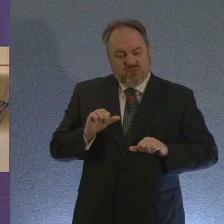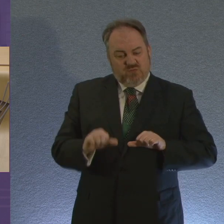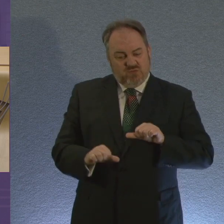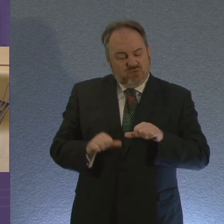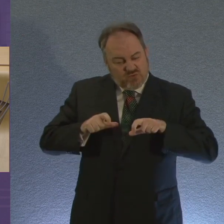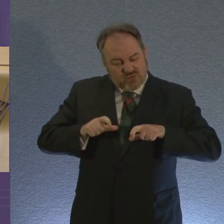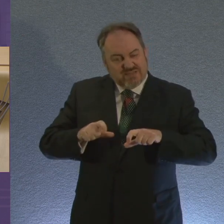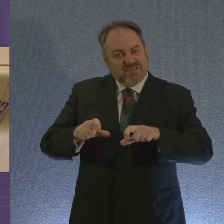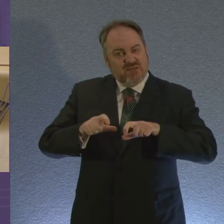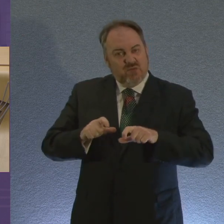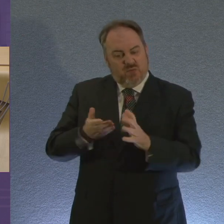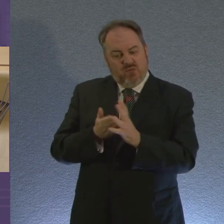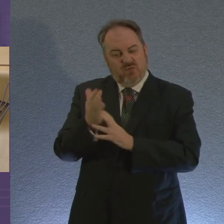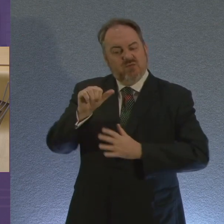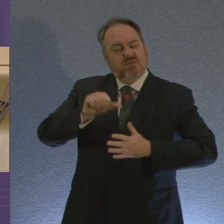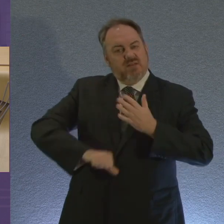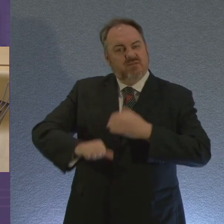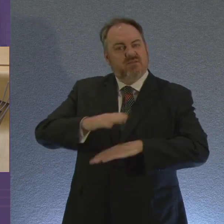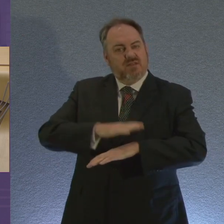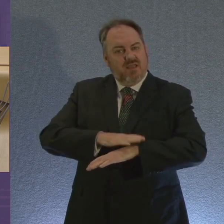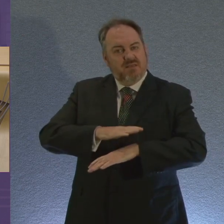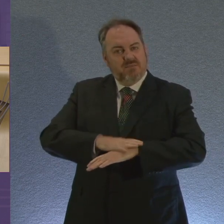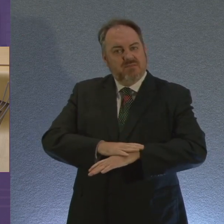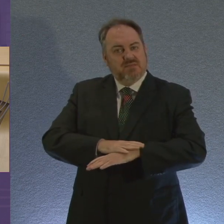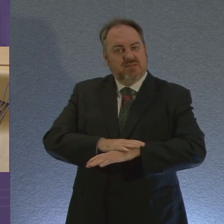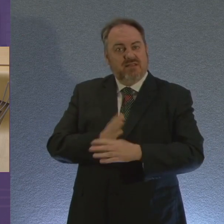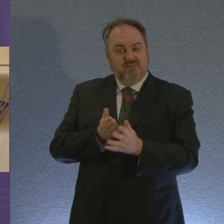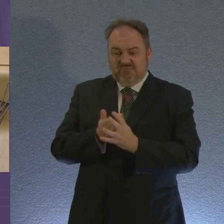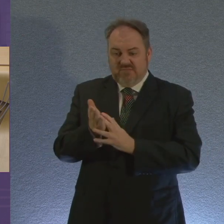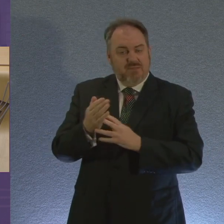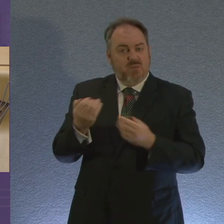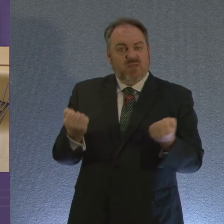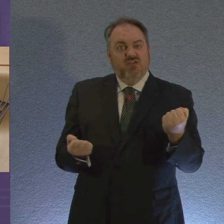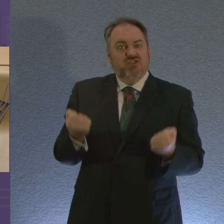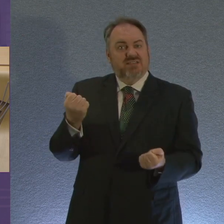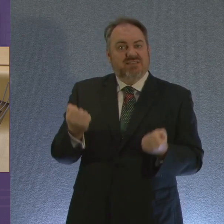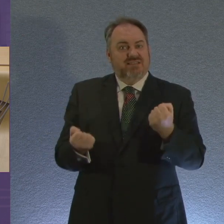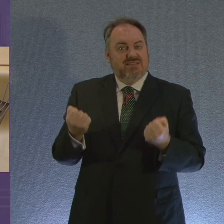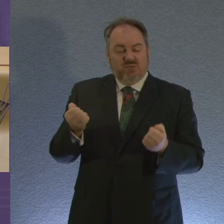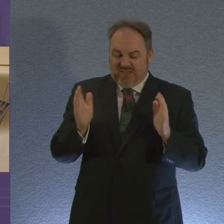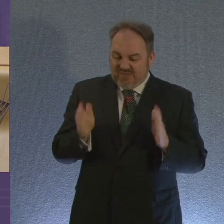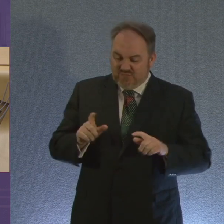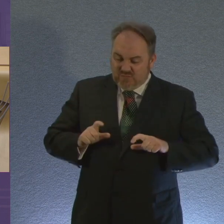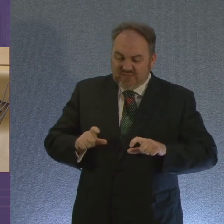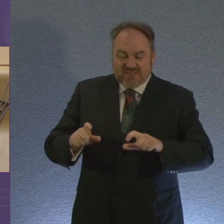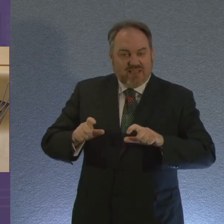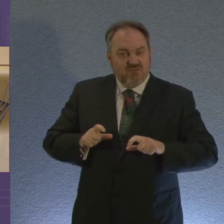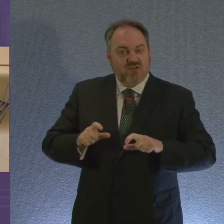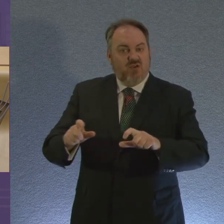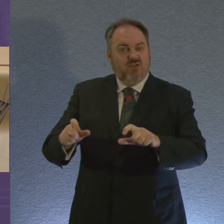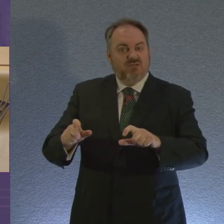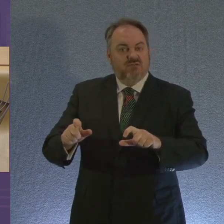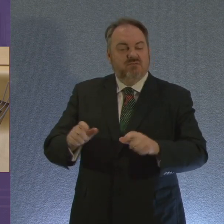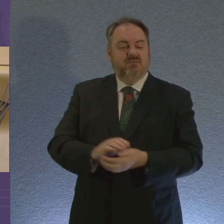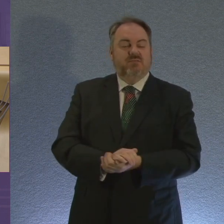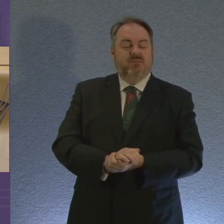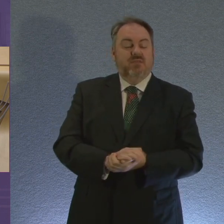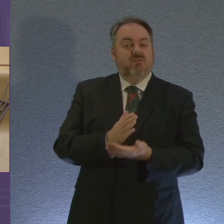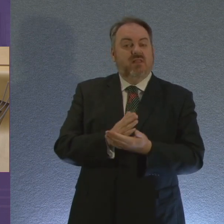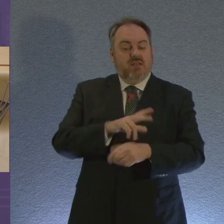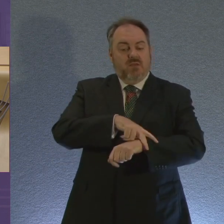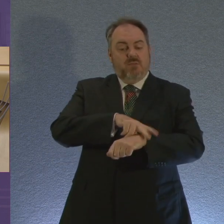and the proposed adaptations, such as the extension of time limits in criminal proceedings in paragraph 10, offer a workable solution to maintain this. Police